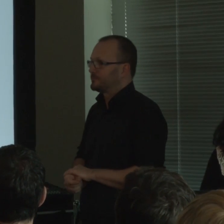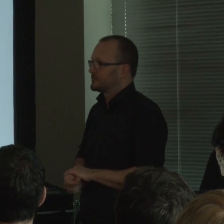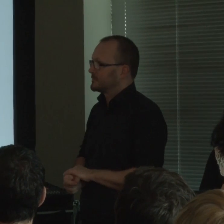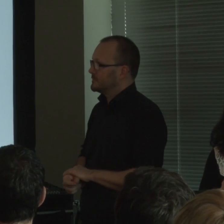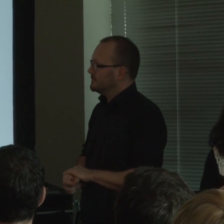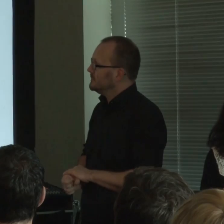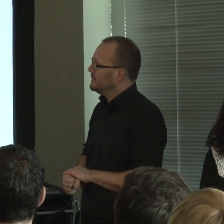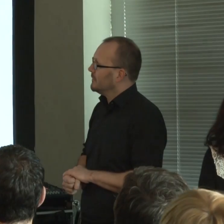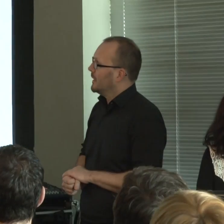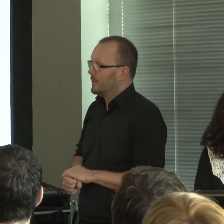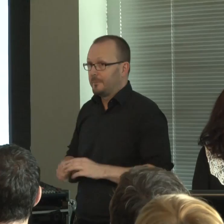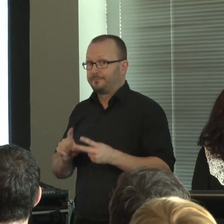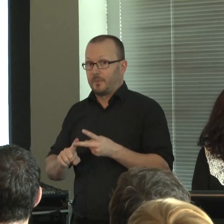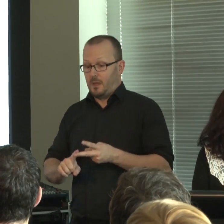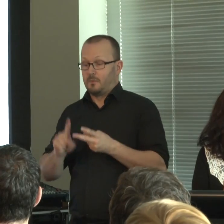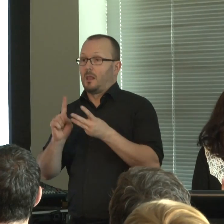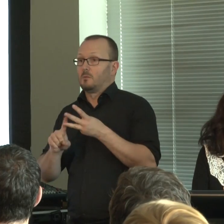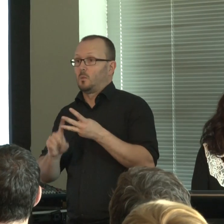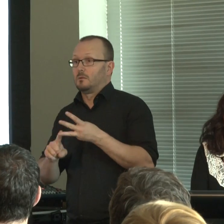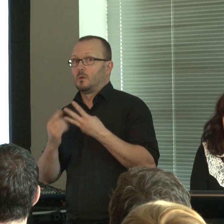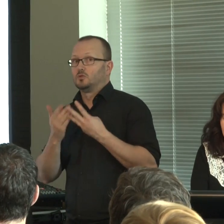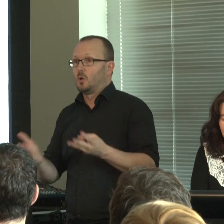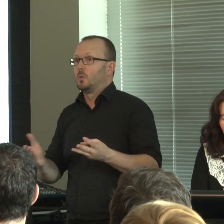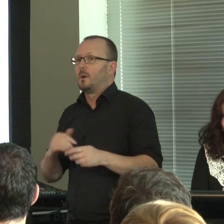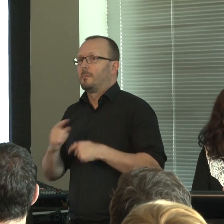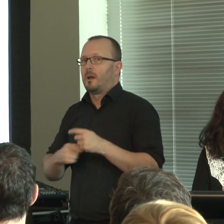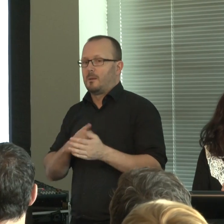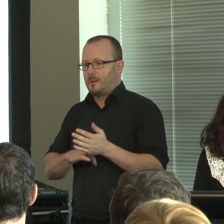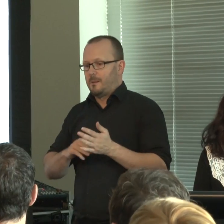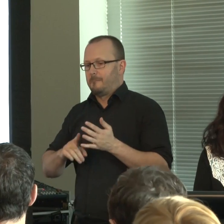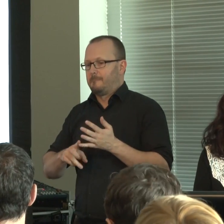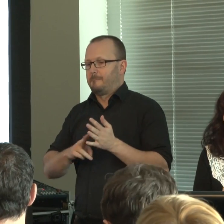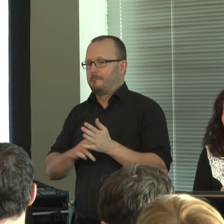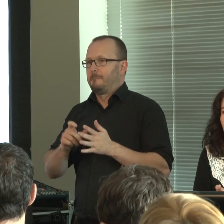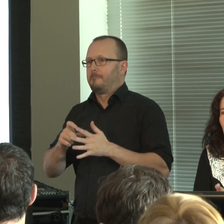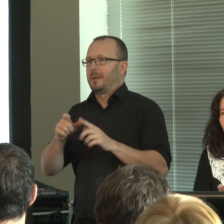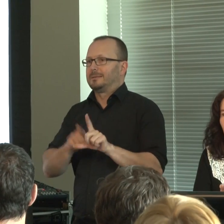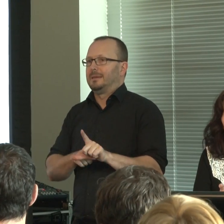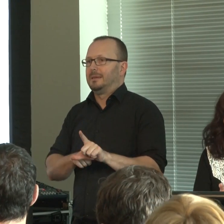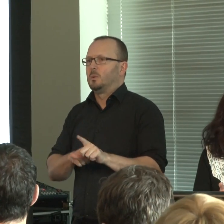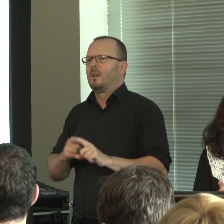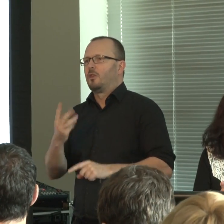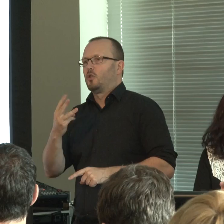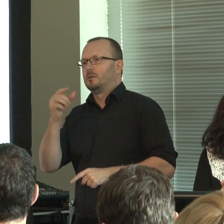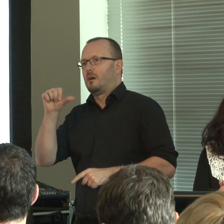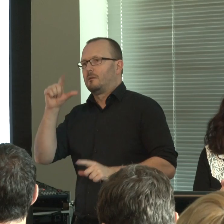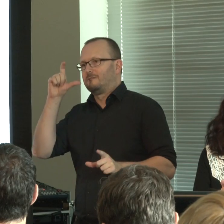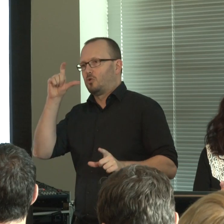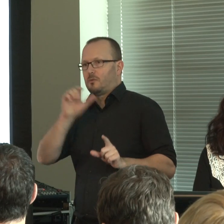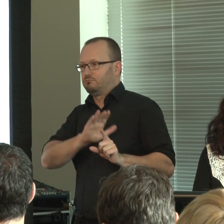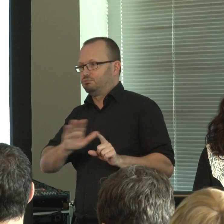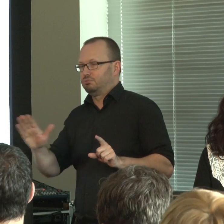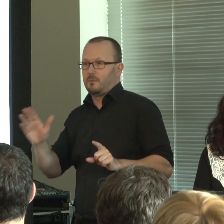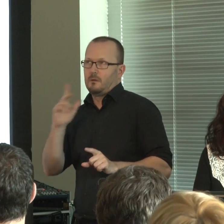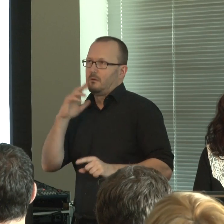Okay, and the other one I'll show you is about Monday. We have a series of 39 photographs. They are absolutely